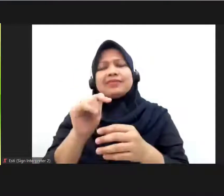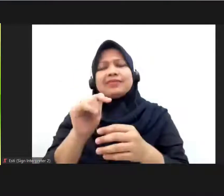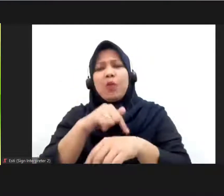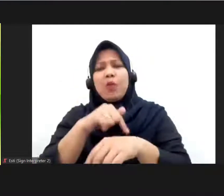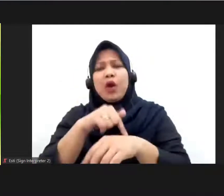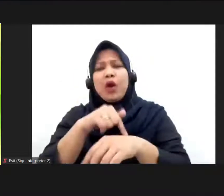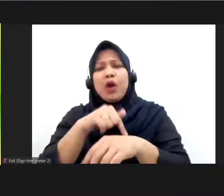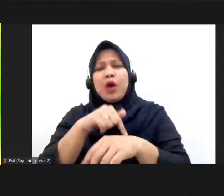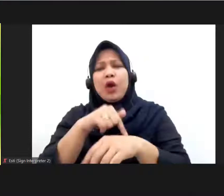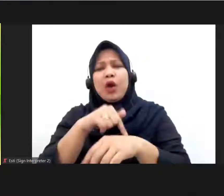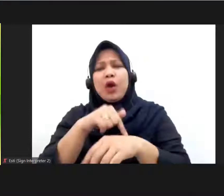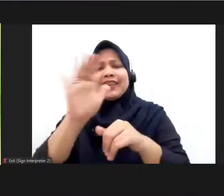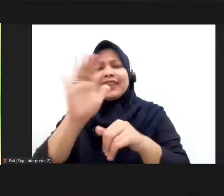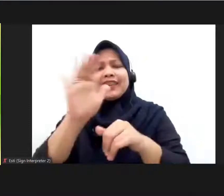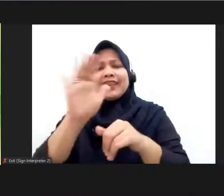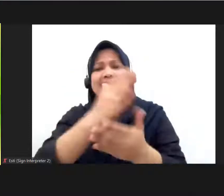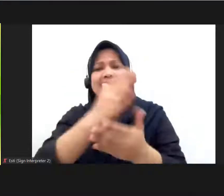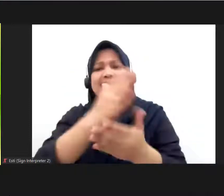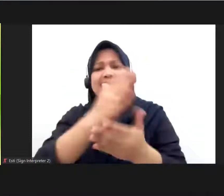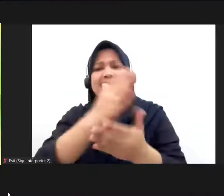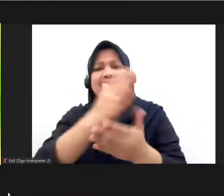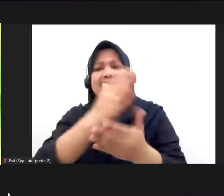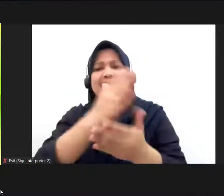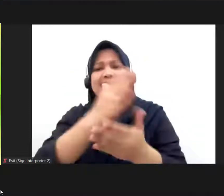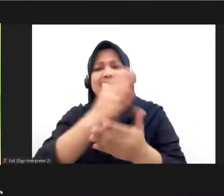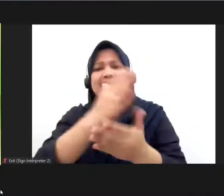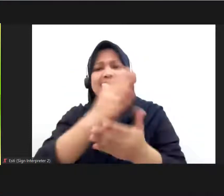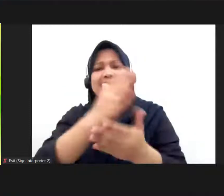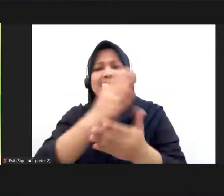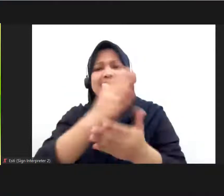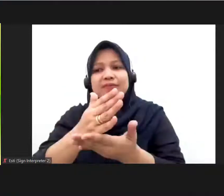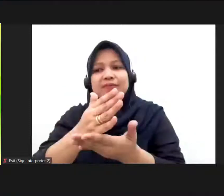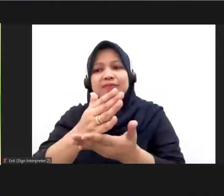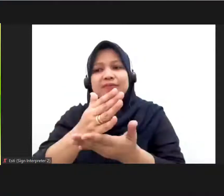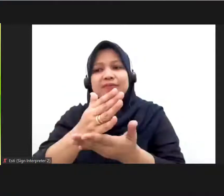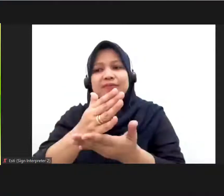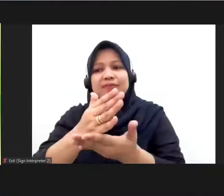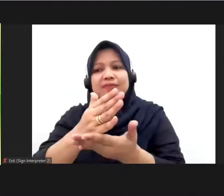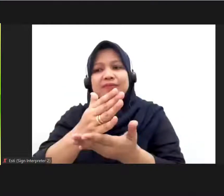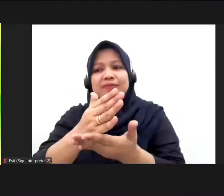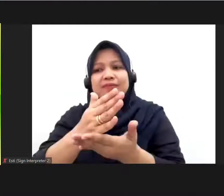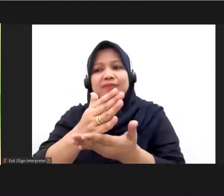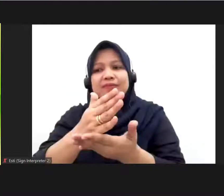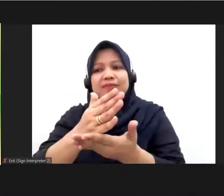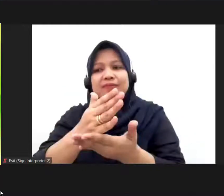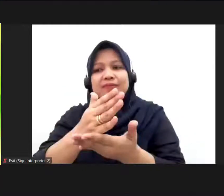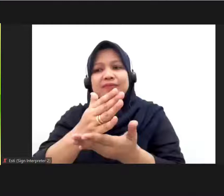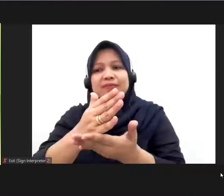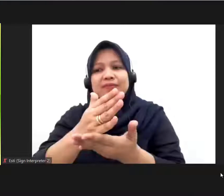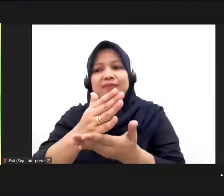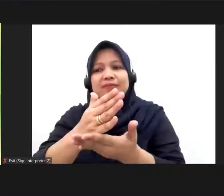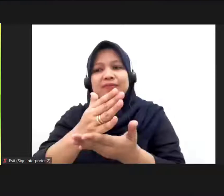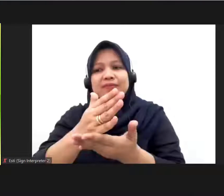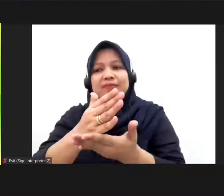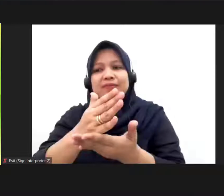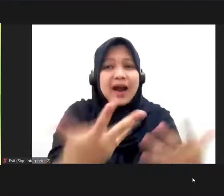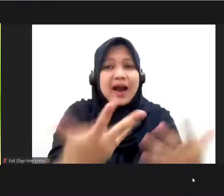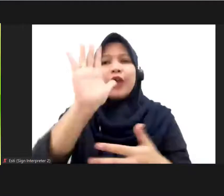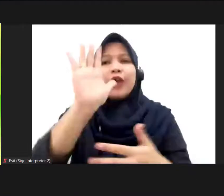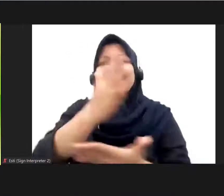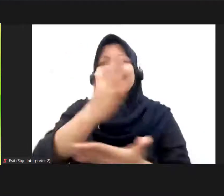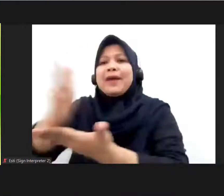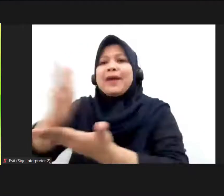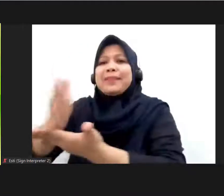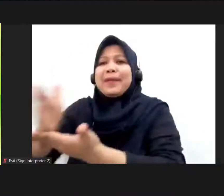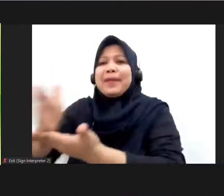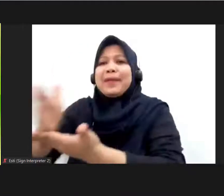can share what they have bought in the market. Now, after a time, then another person will